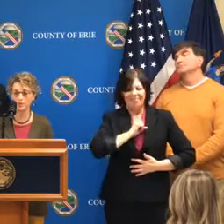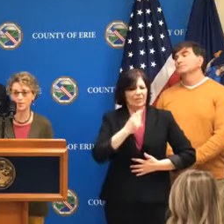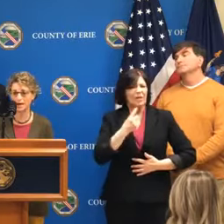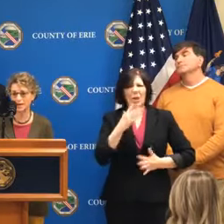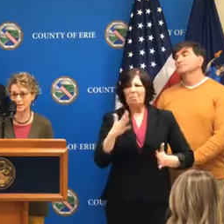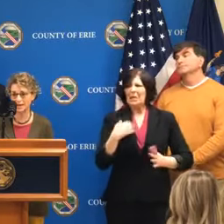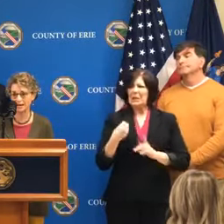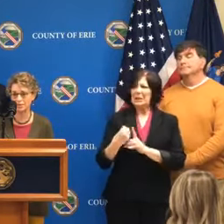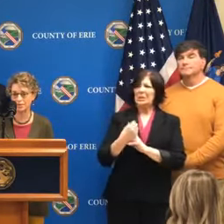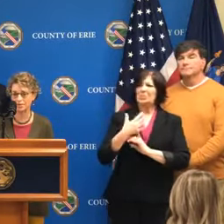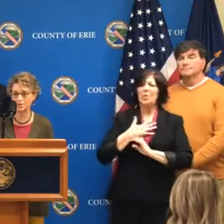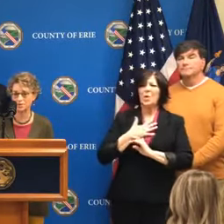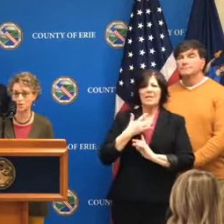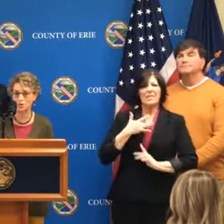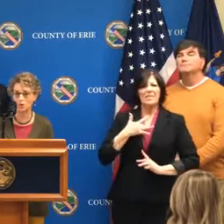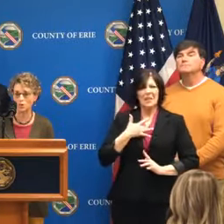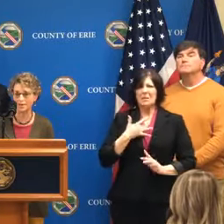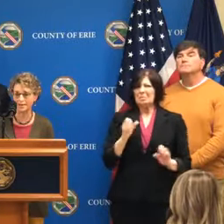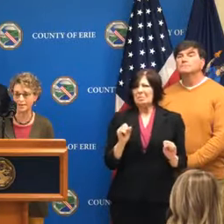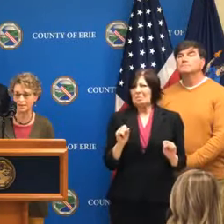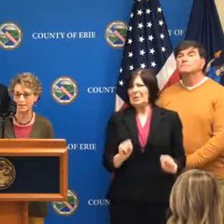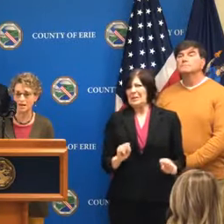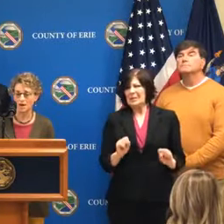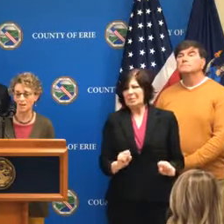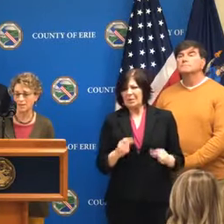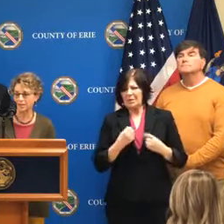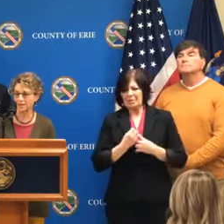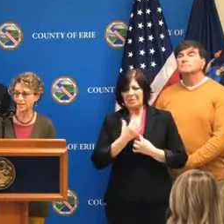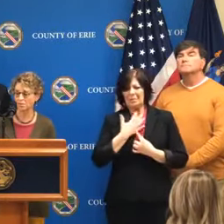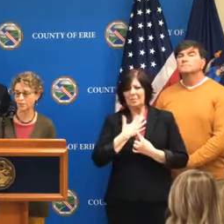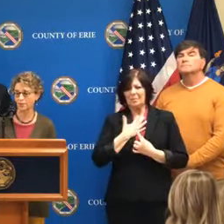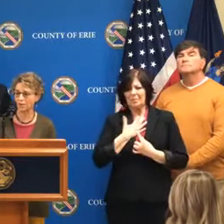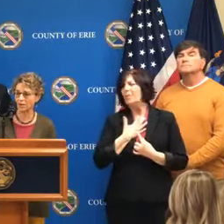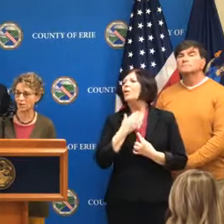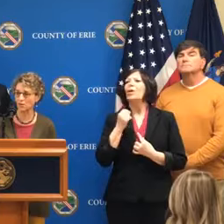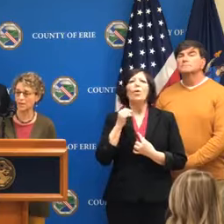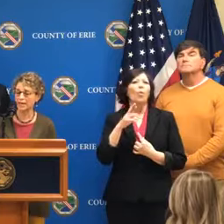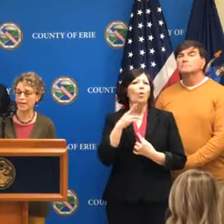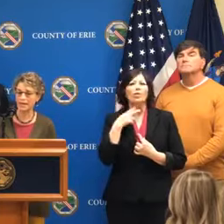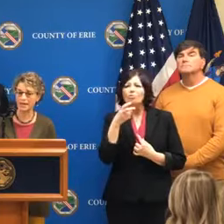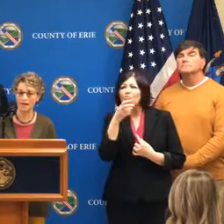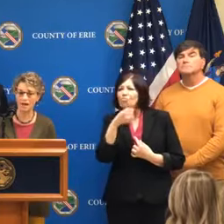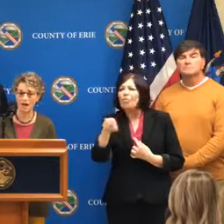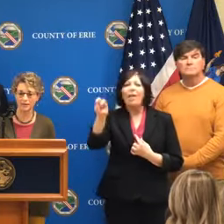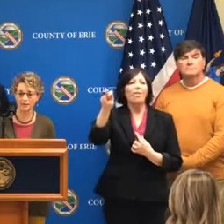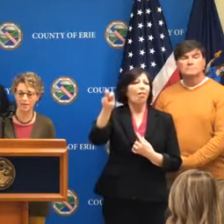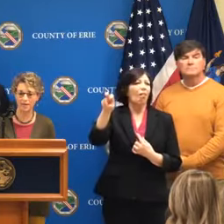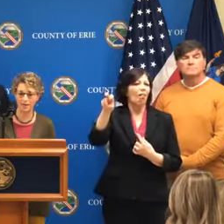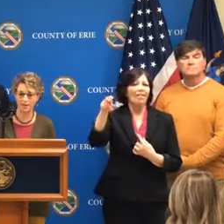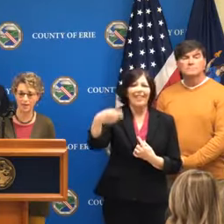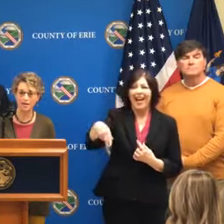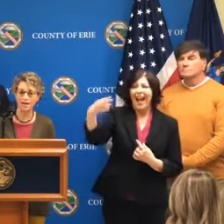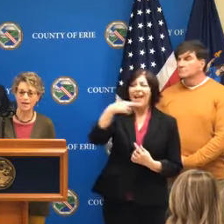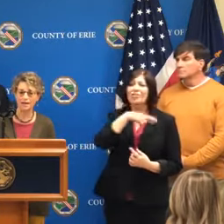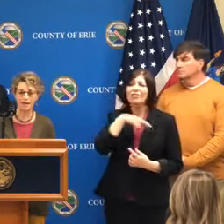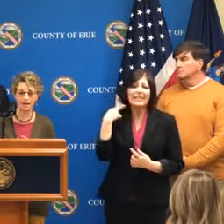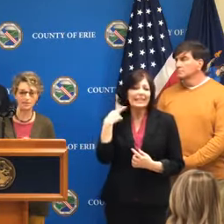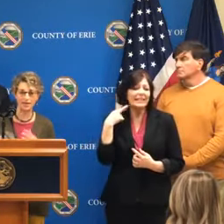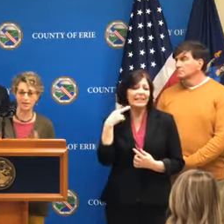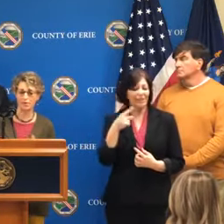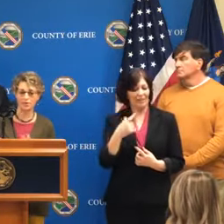exposure from a contact with somebody who has a COVID-19 positive test or from travel in a high-risk area,